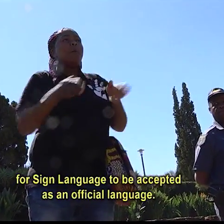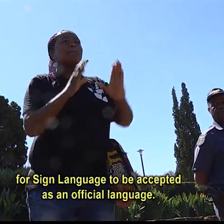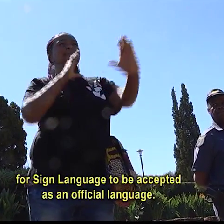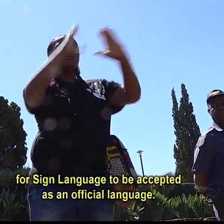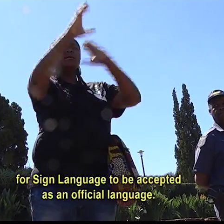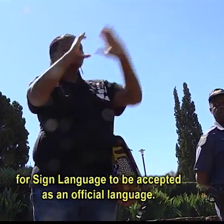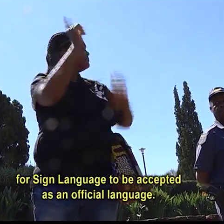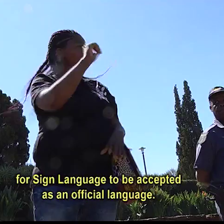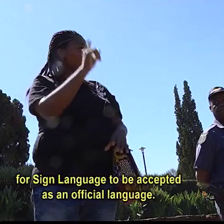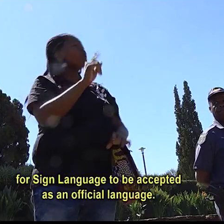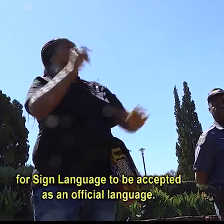language.